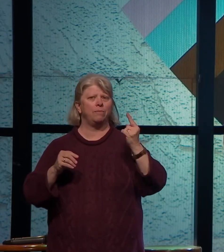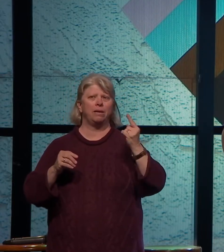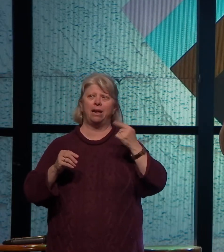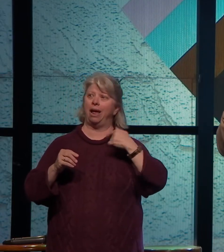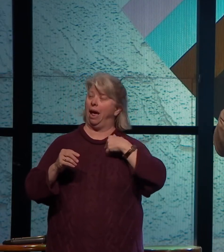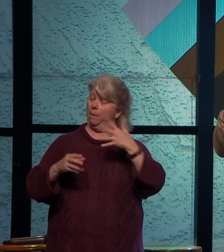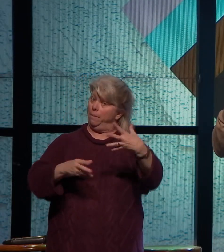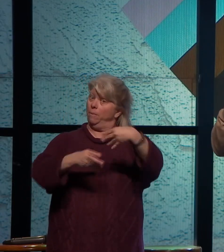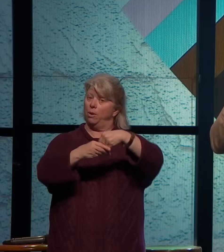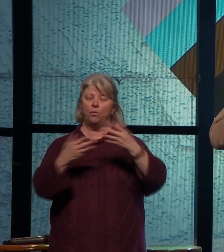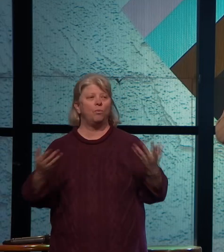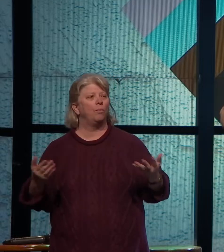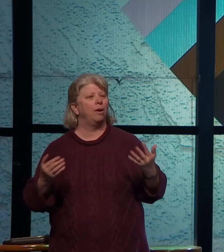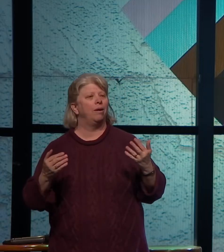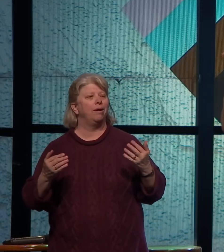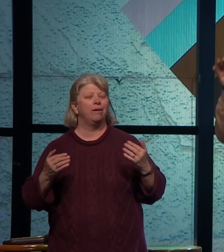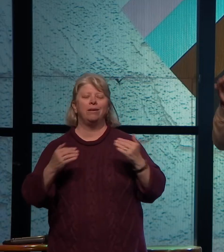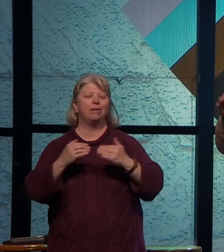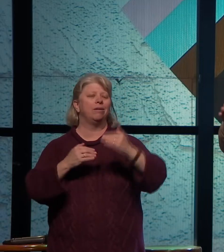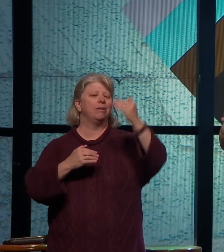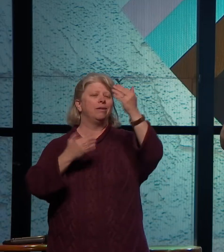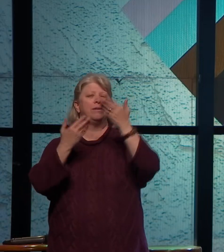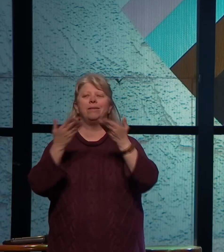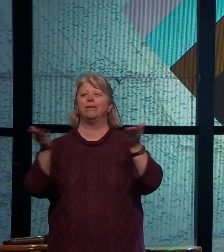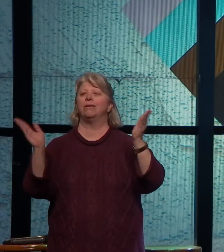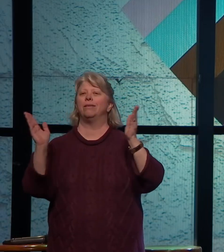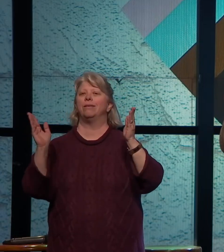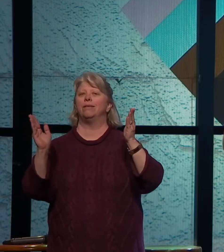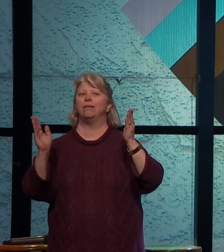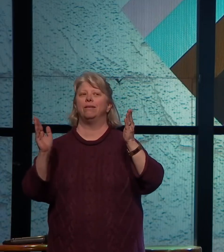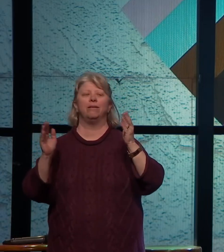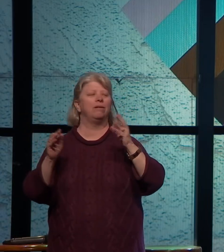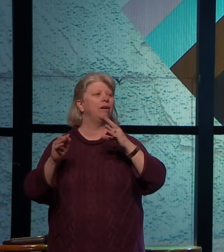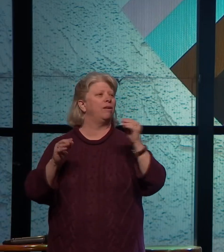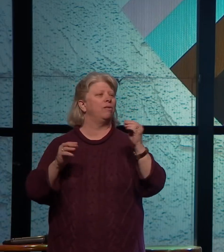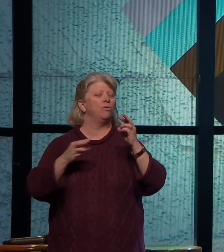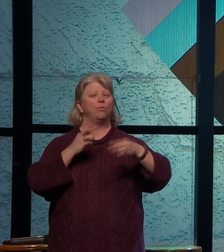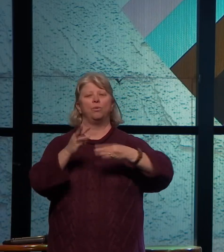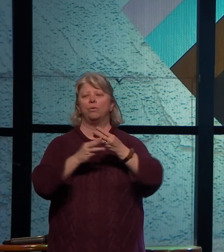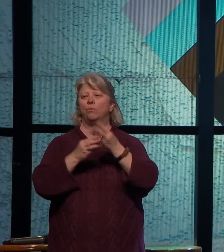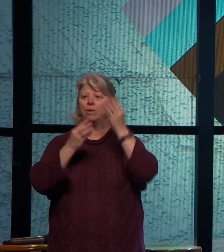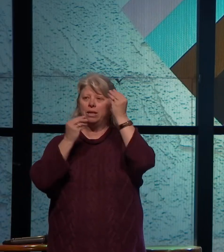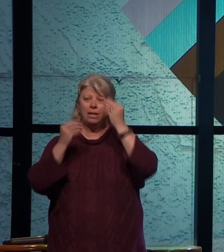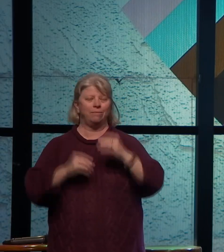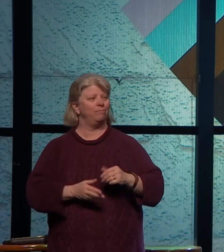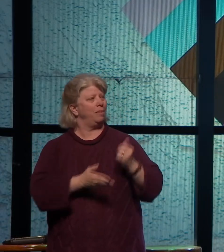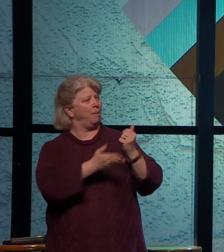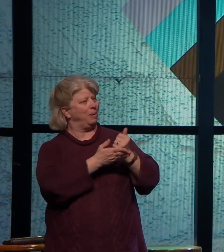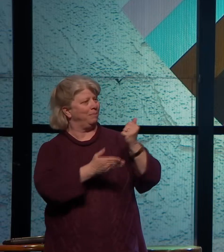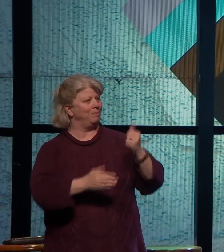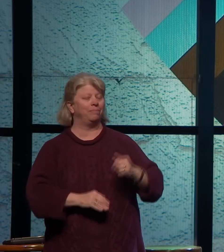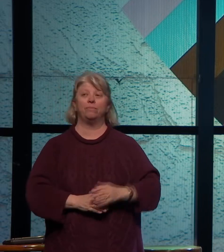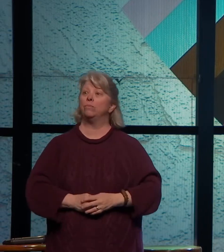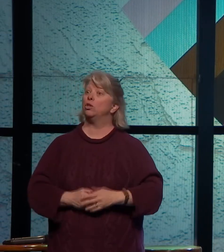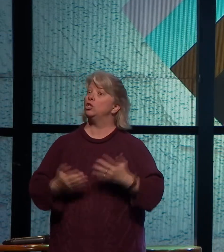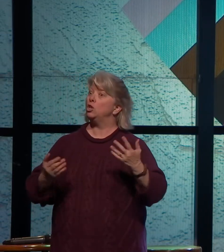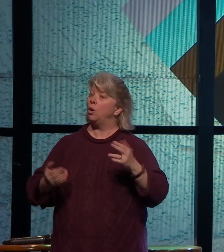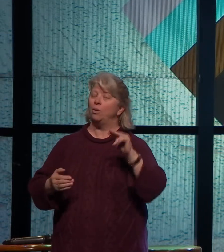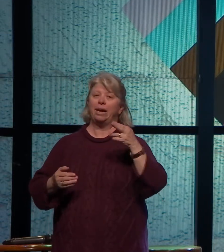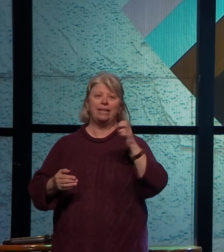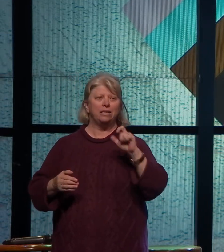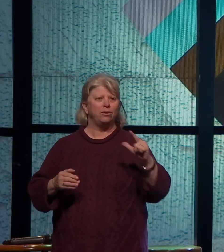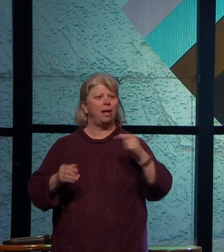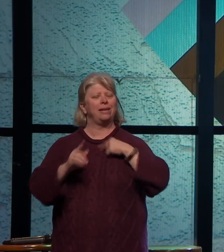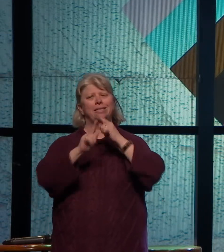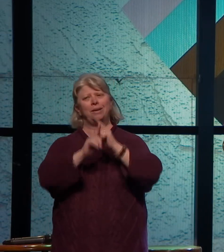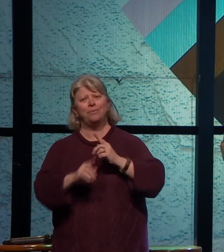of, transcends this worldly way of thinking about things. And so Nathanael and the